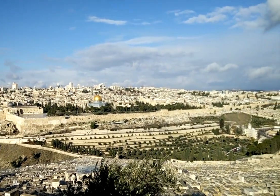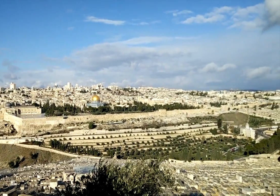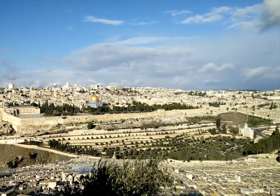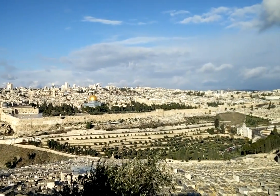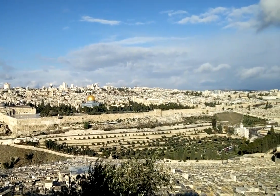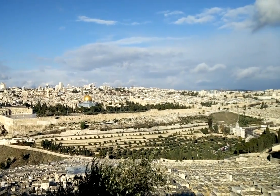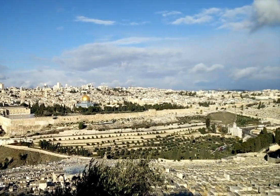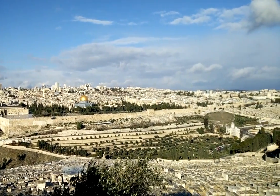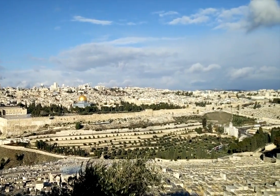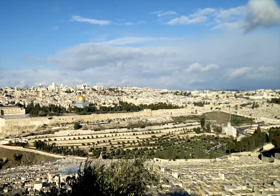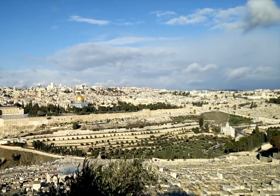Of the old city.